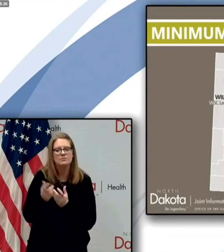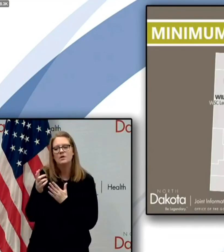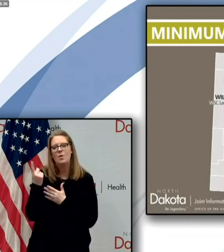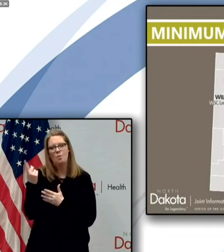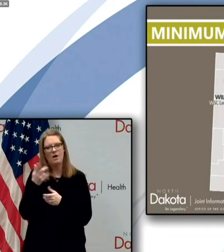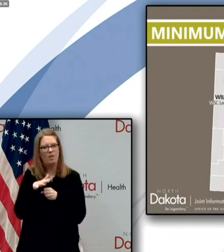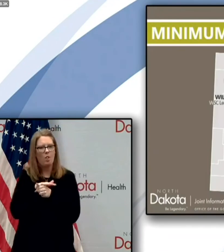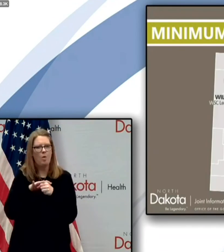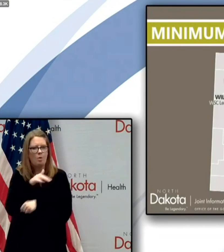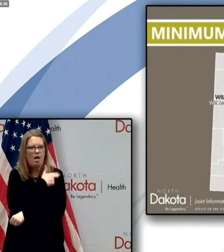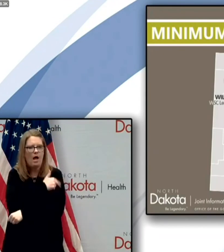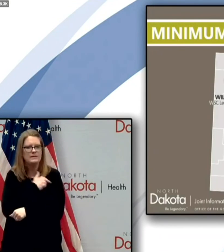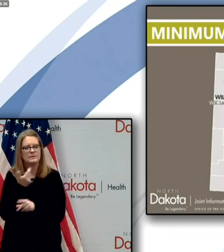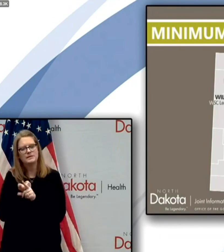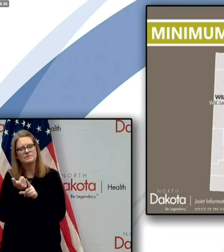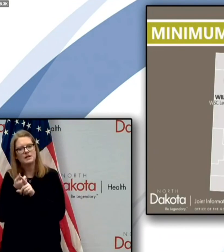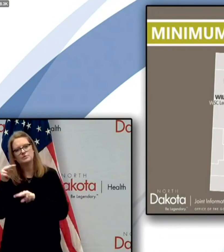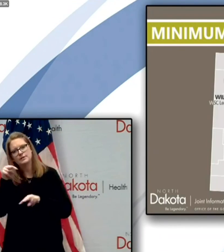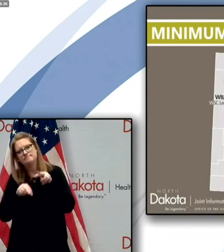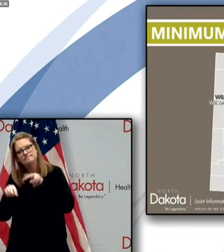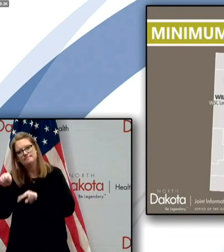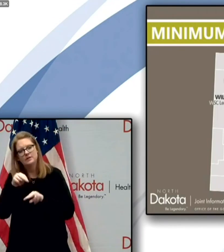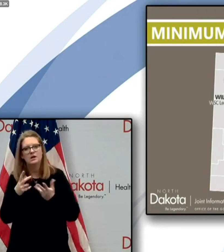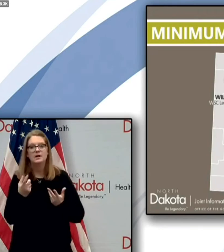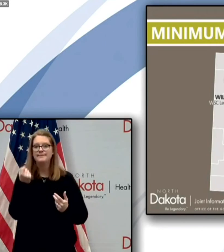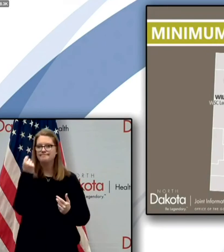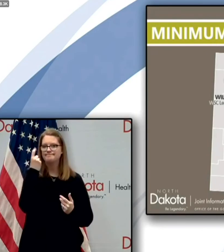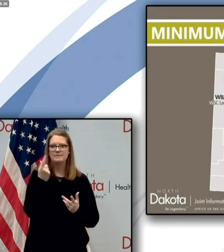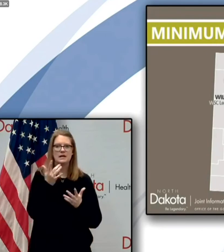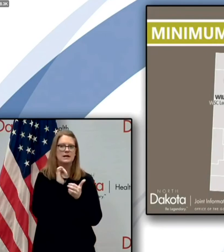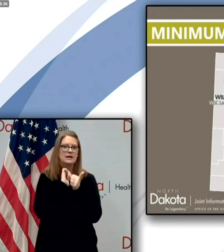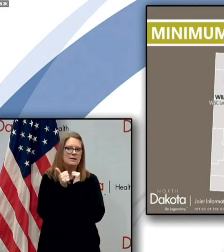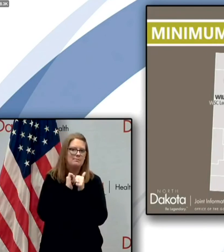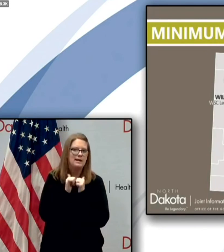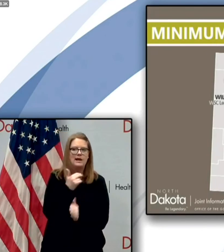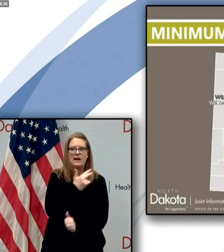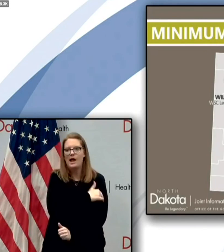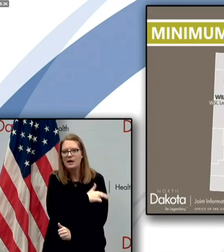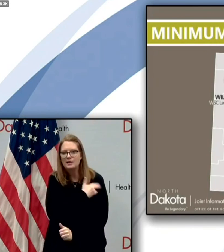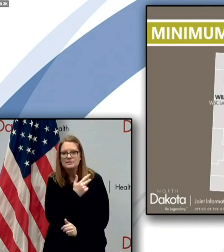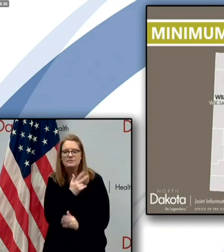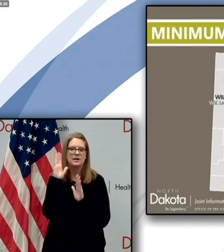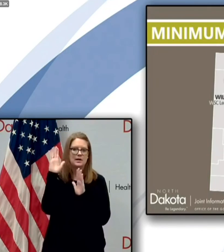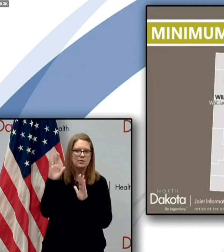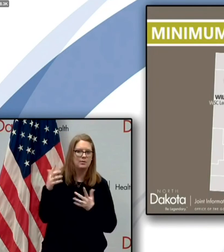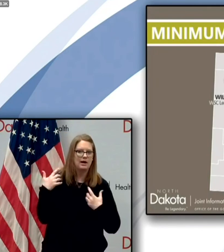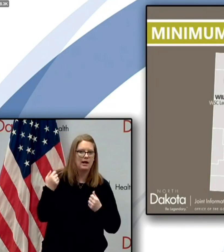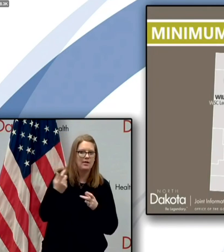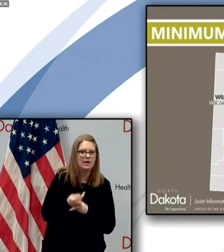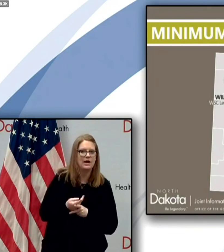hospitals. And we know we have competing hospitals, great healthcare systems in Fargo and Bismarck. So